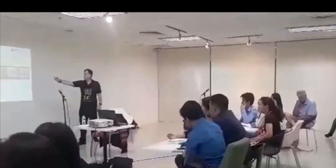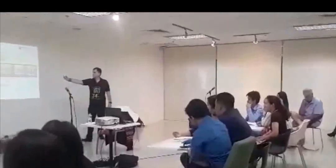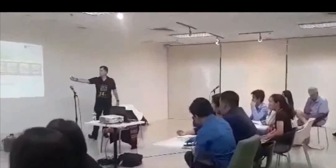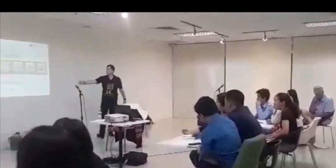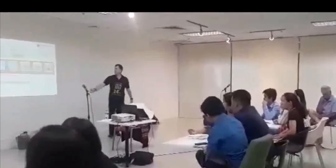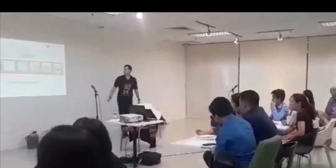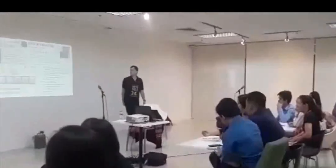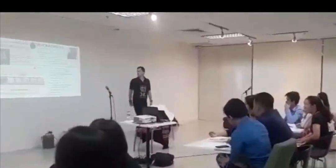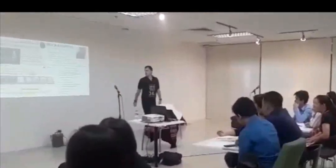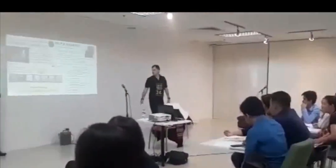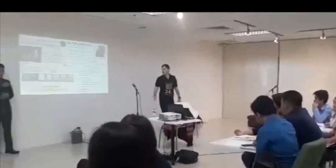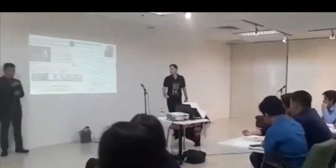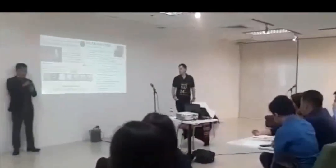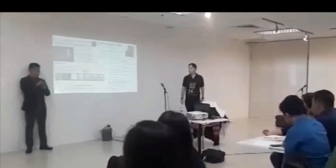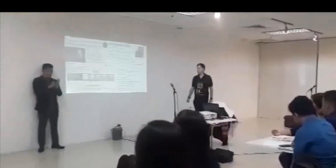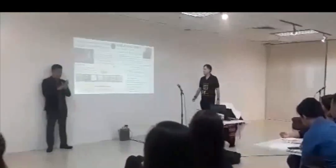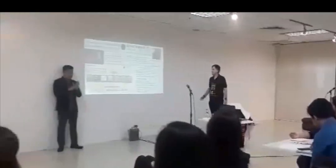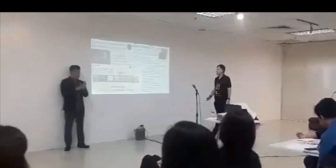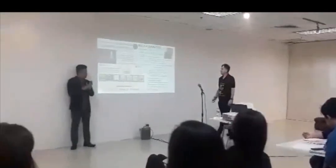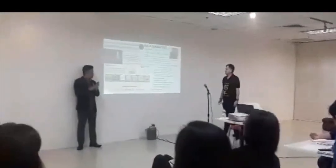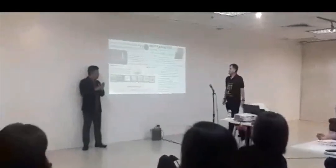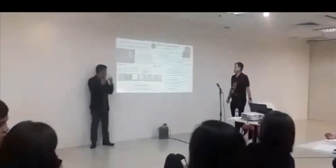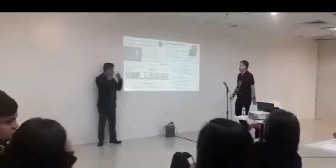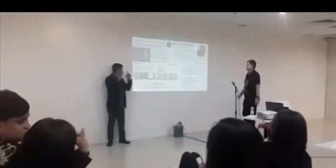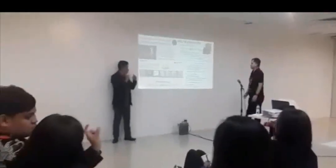the natural laws of success.